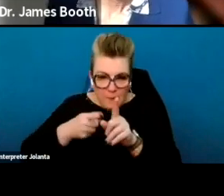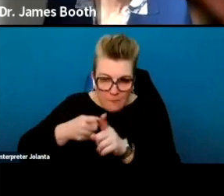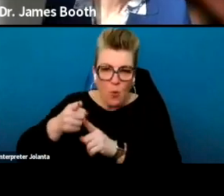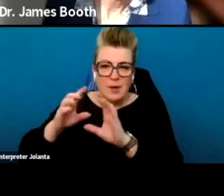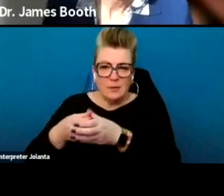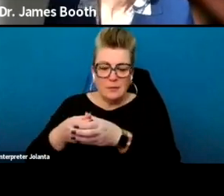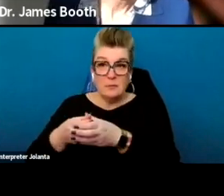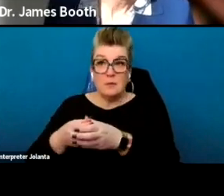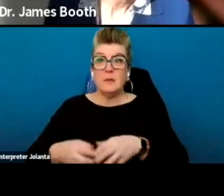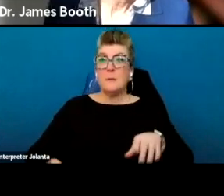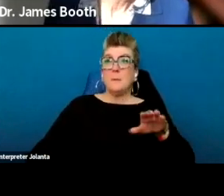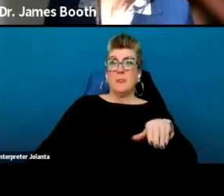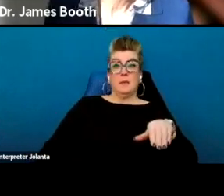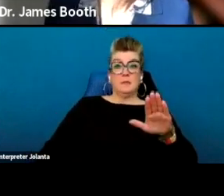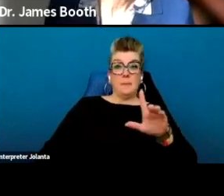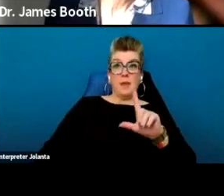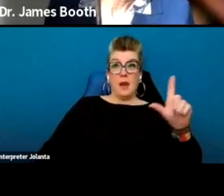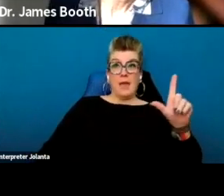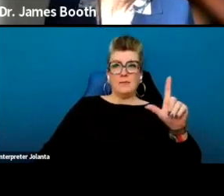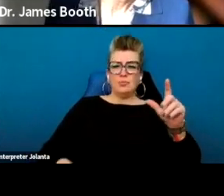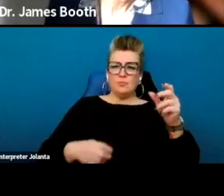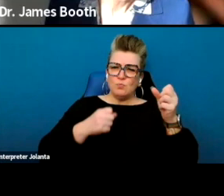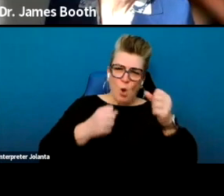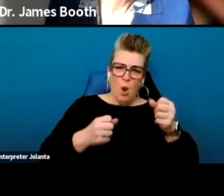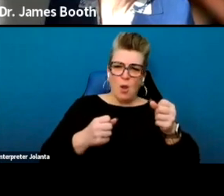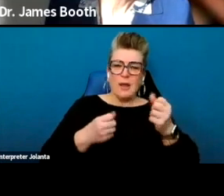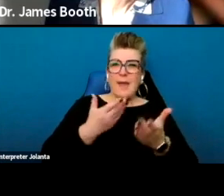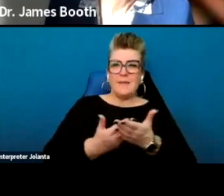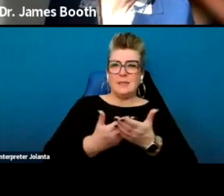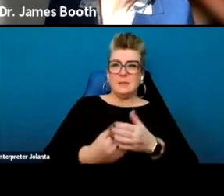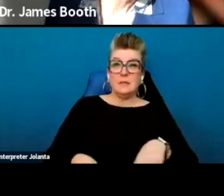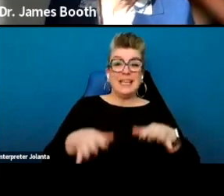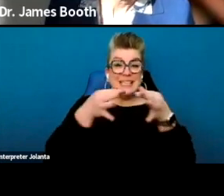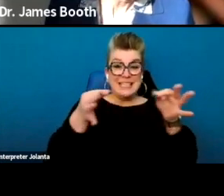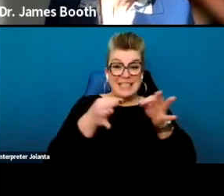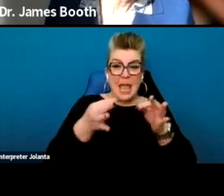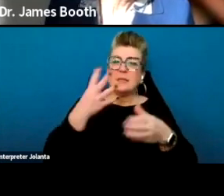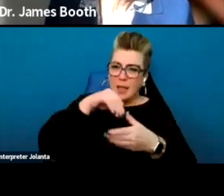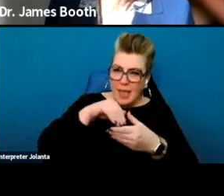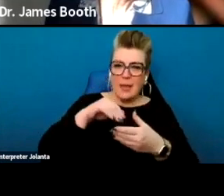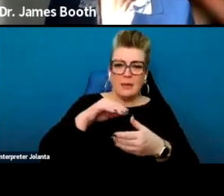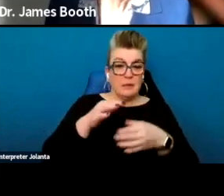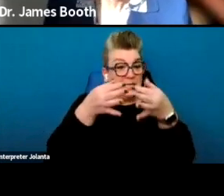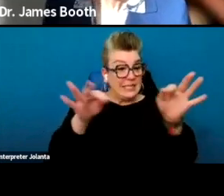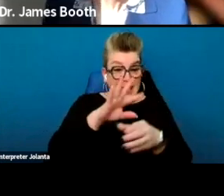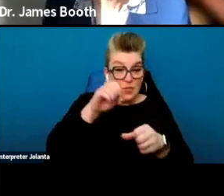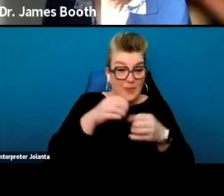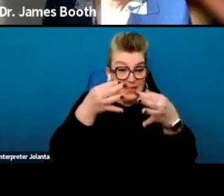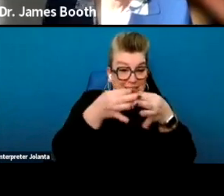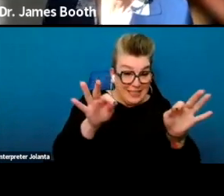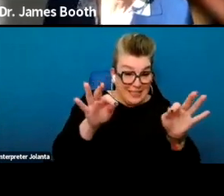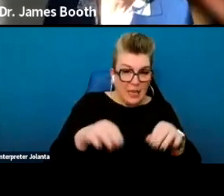strong evidence. So the syntax within syntax correlations are stronger than the